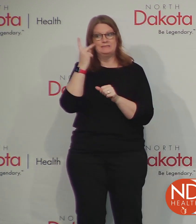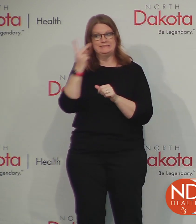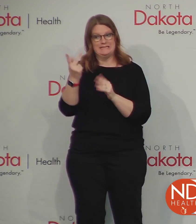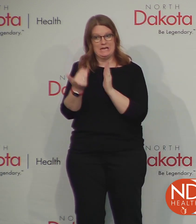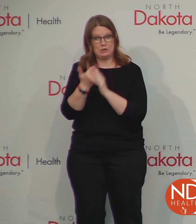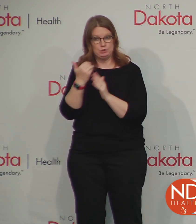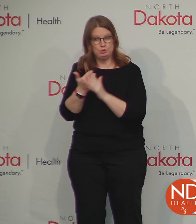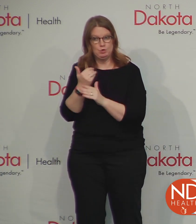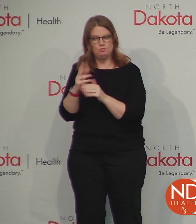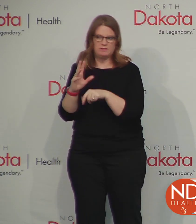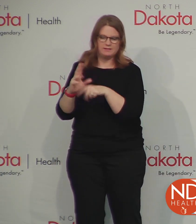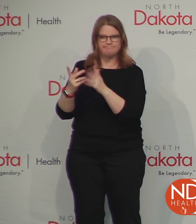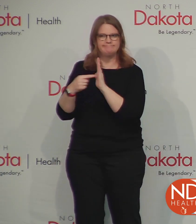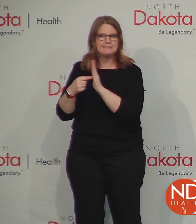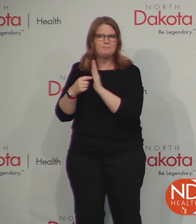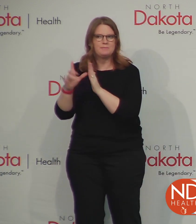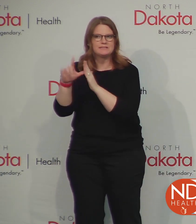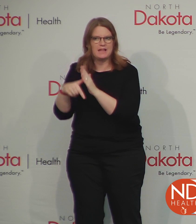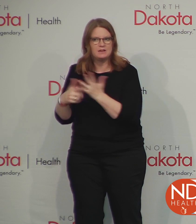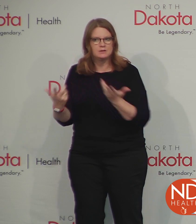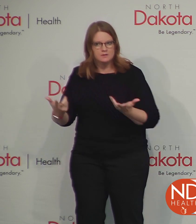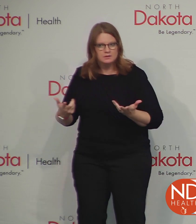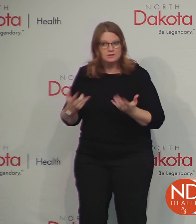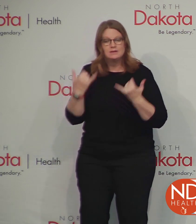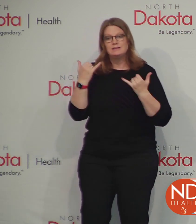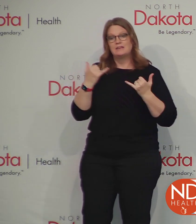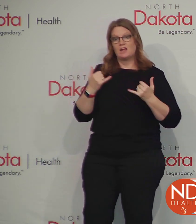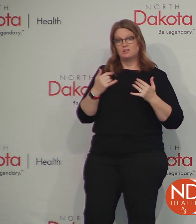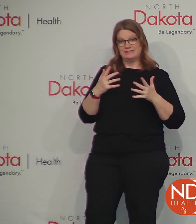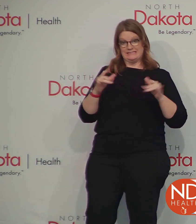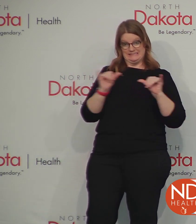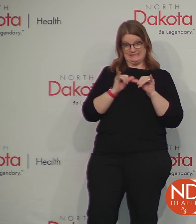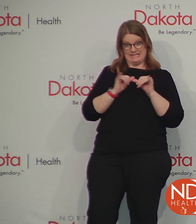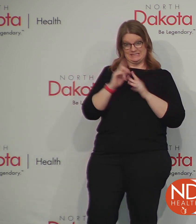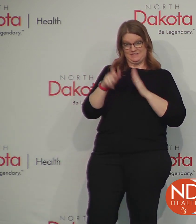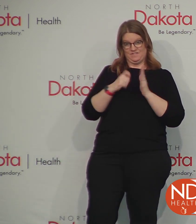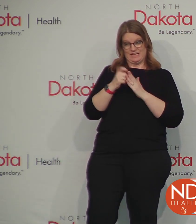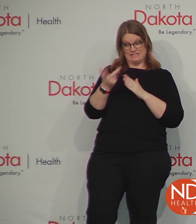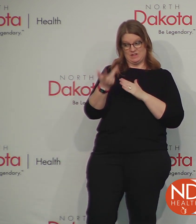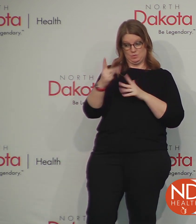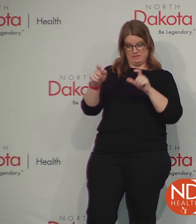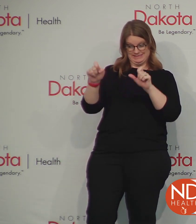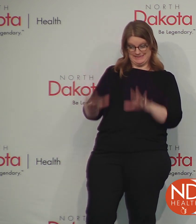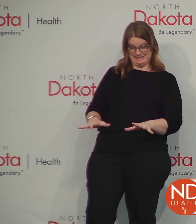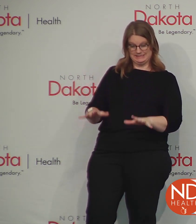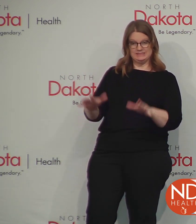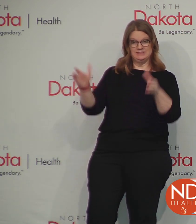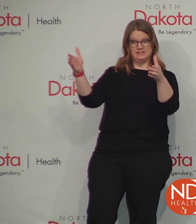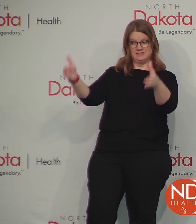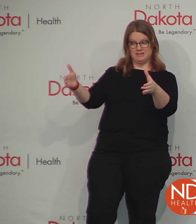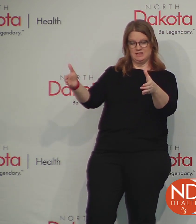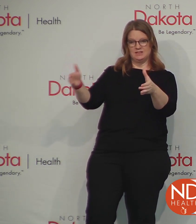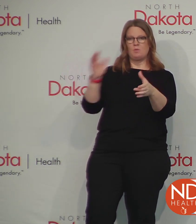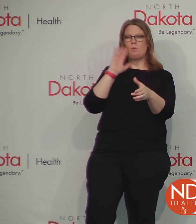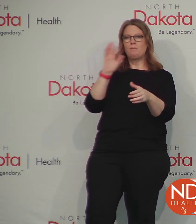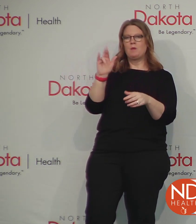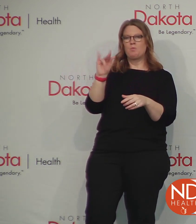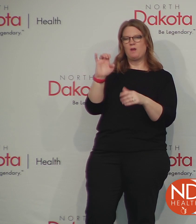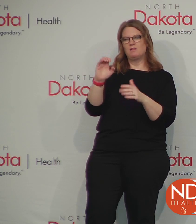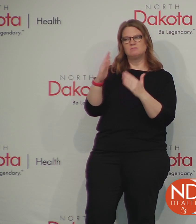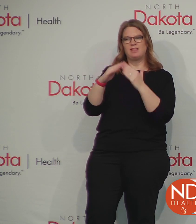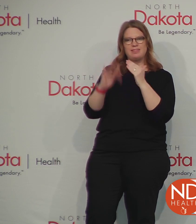after the vaccine is released. Given the size of those phase 3 trials, I think any of those events are going to be very rare, probably less than